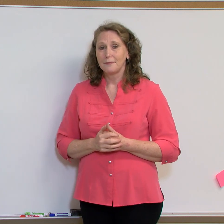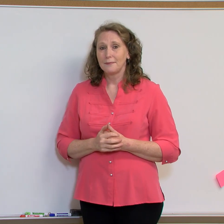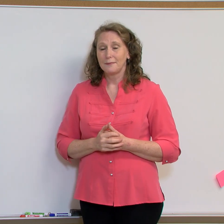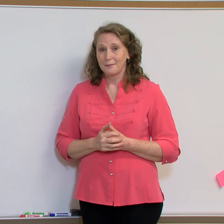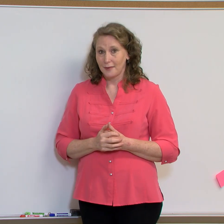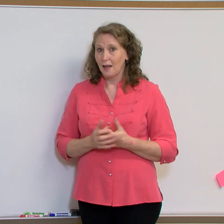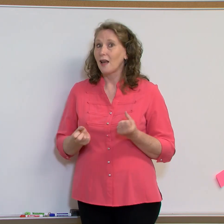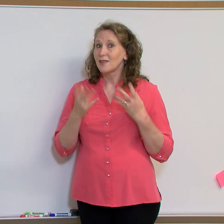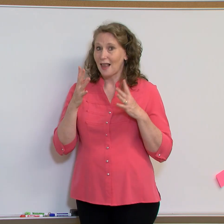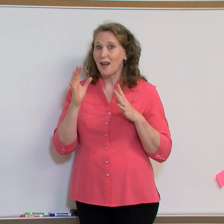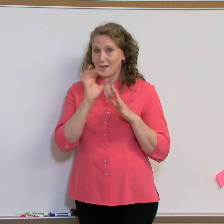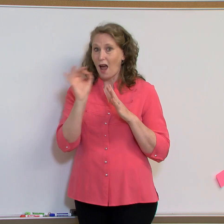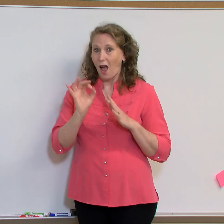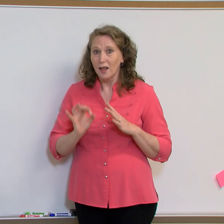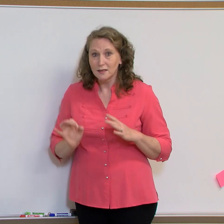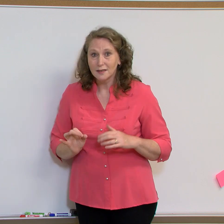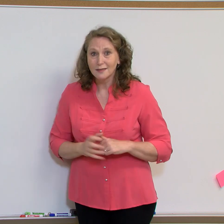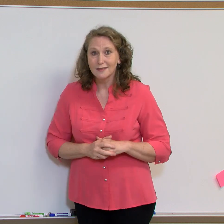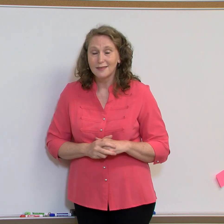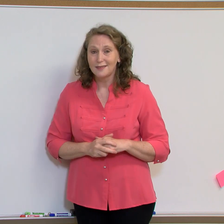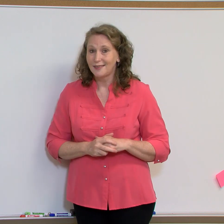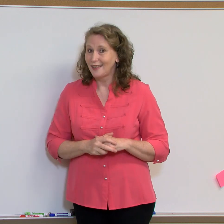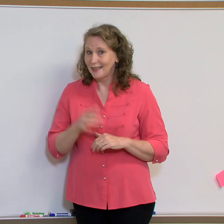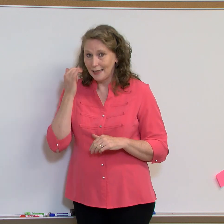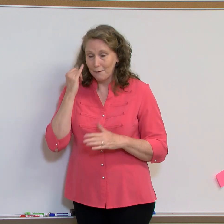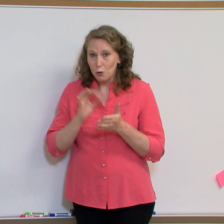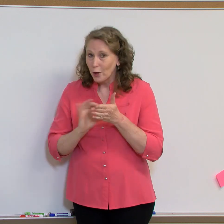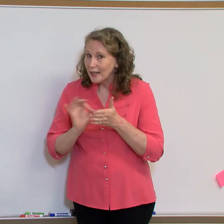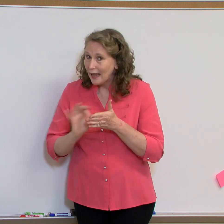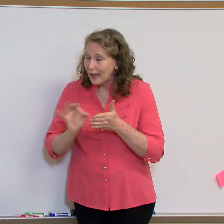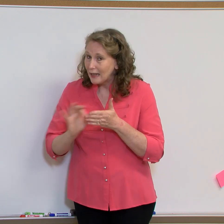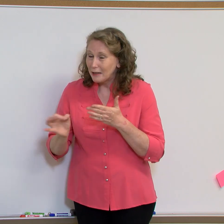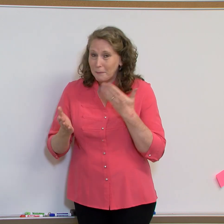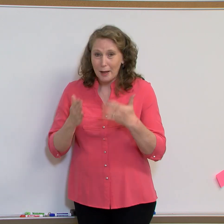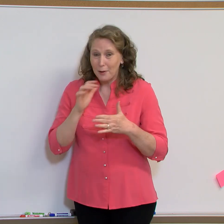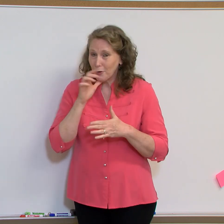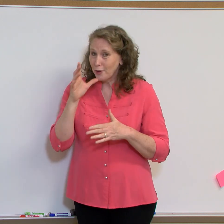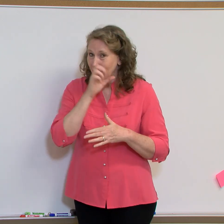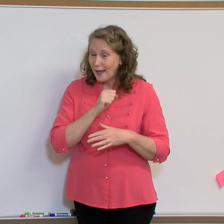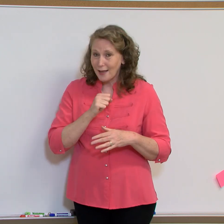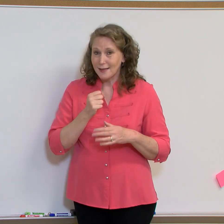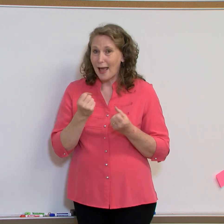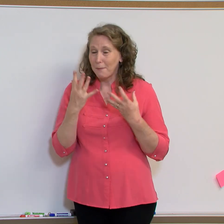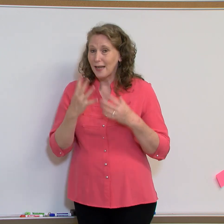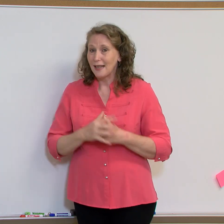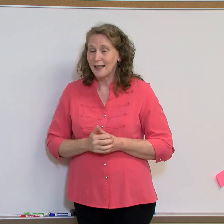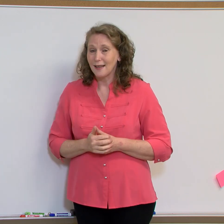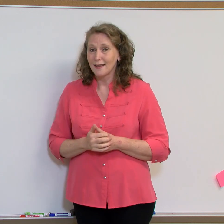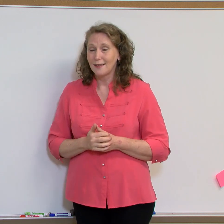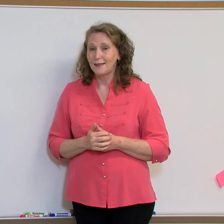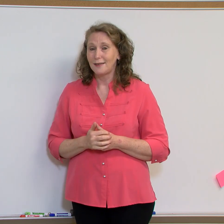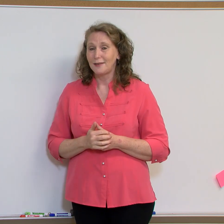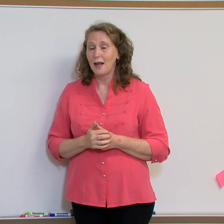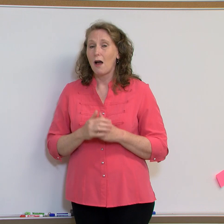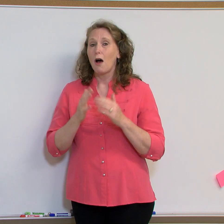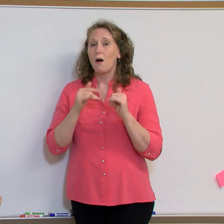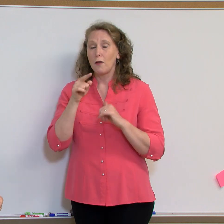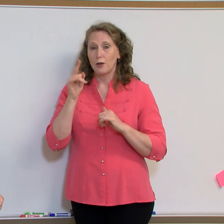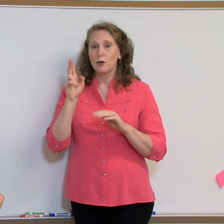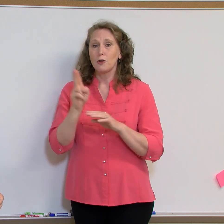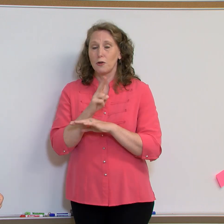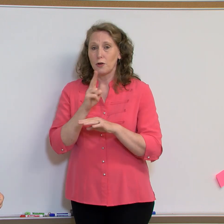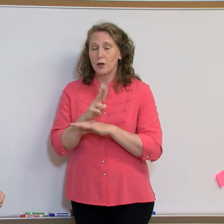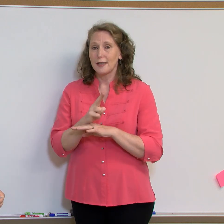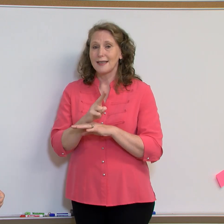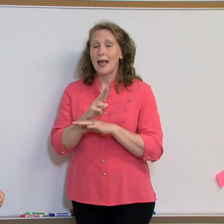That was a lot of dots. If you were counting, you might not know how many. Hopefully you were